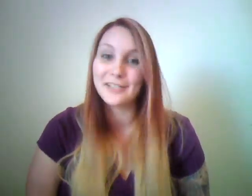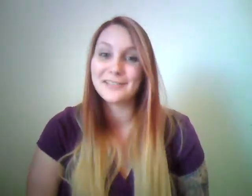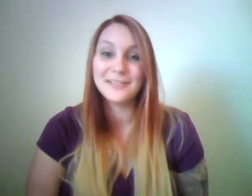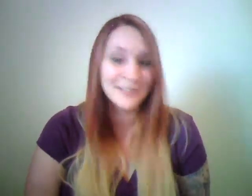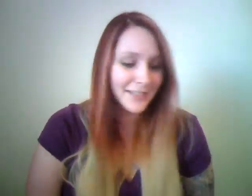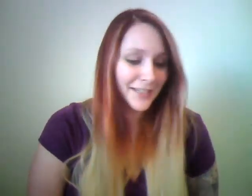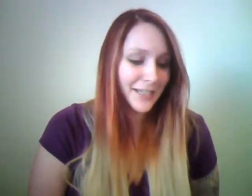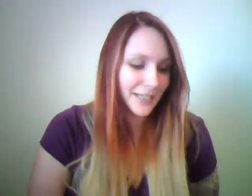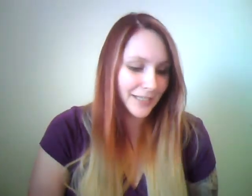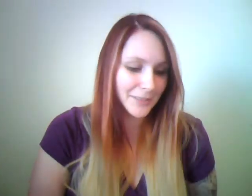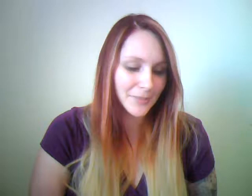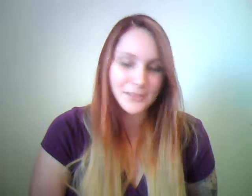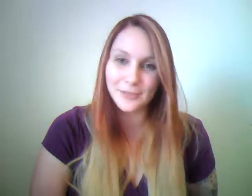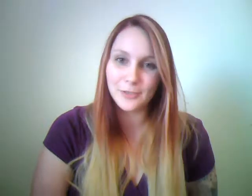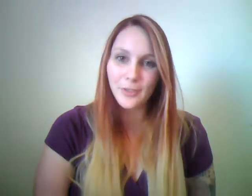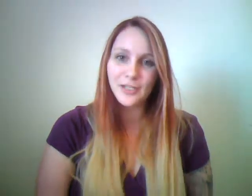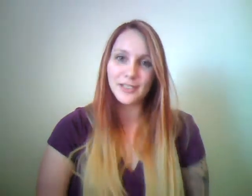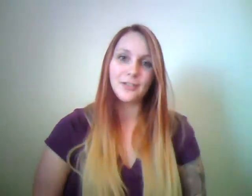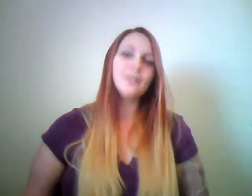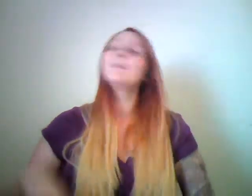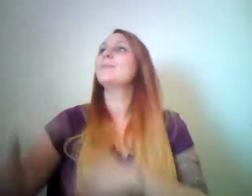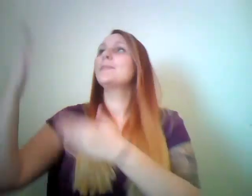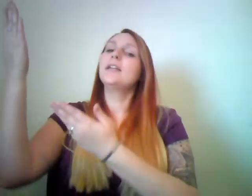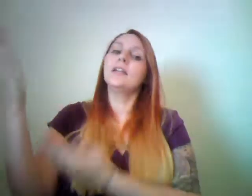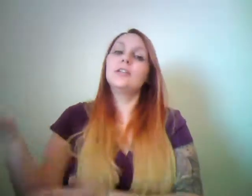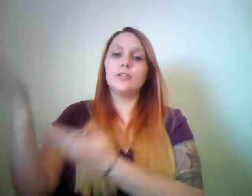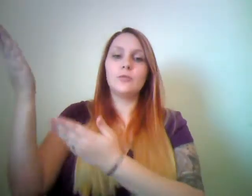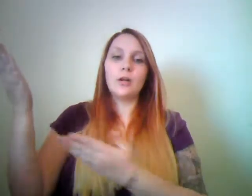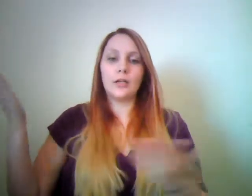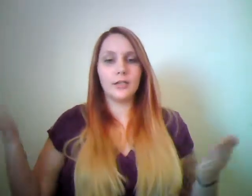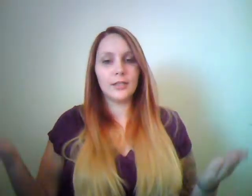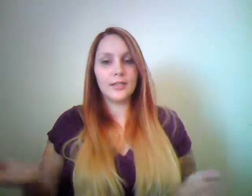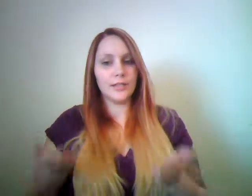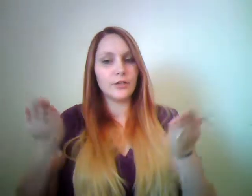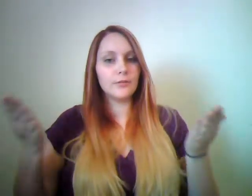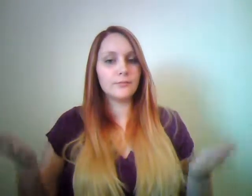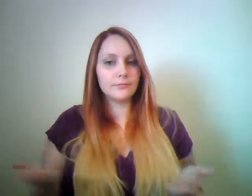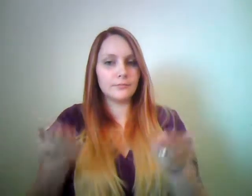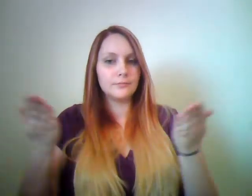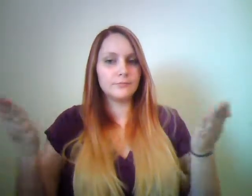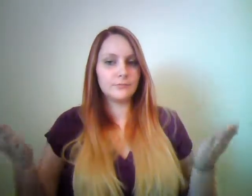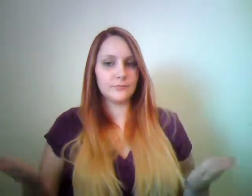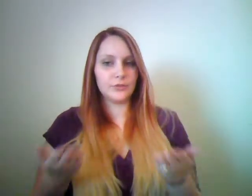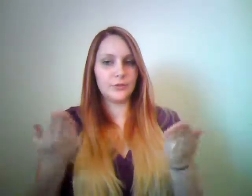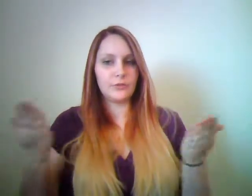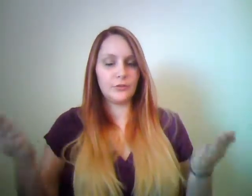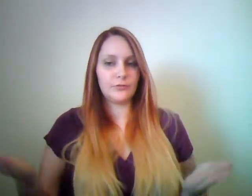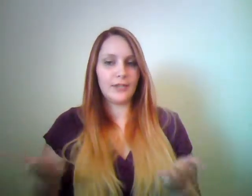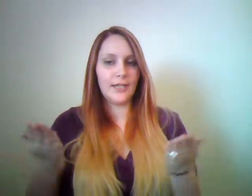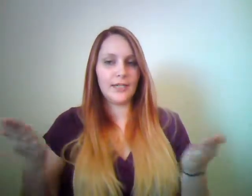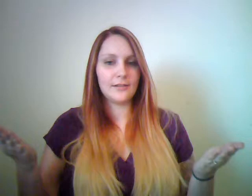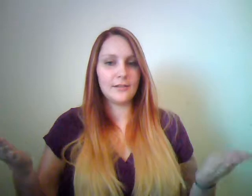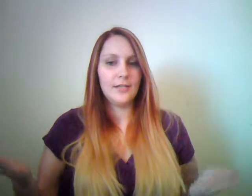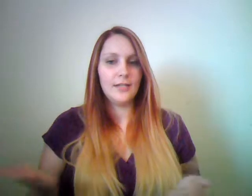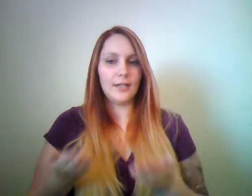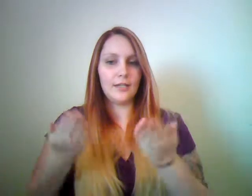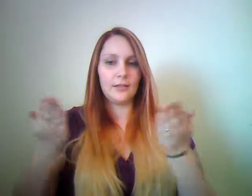rusty. So you are here. You are here. So 2 flat hands, and